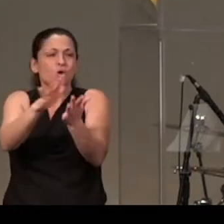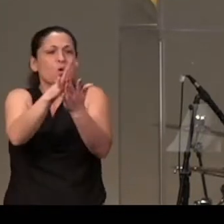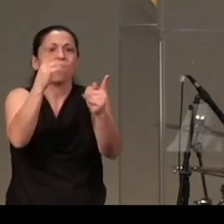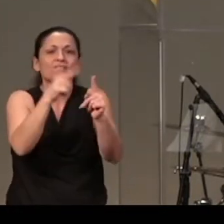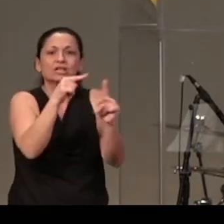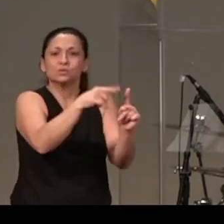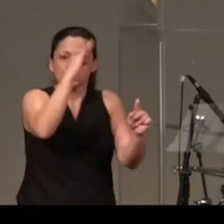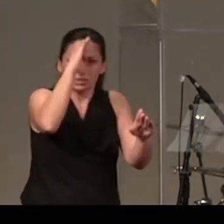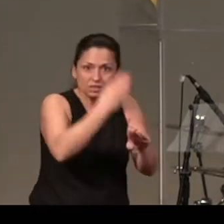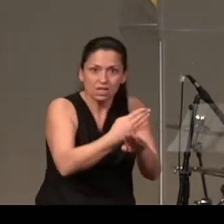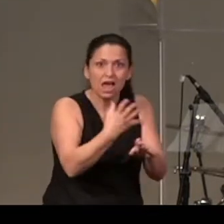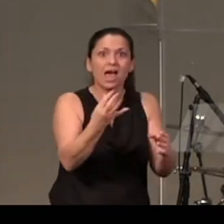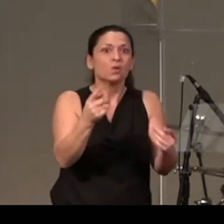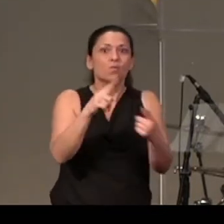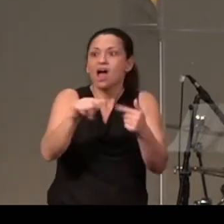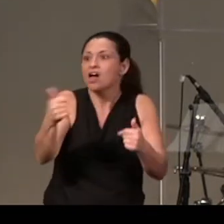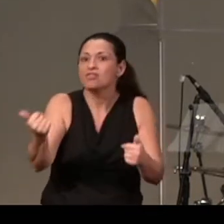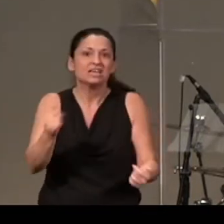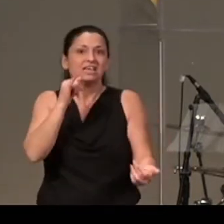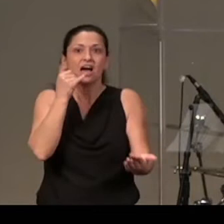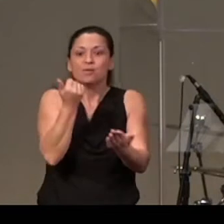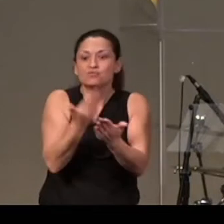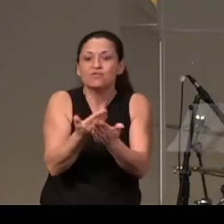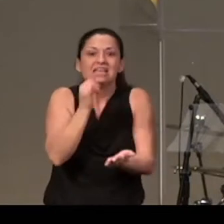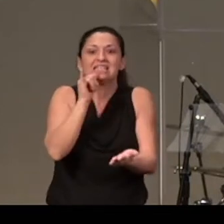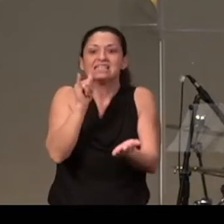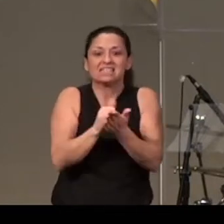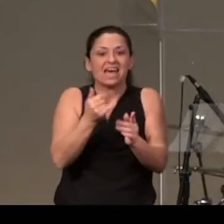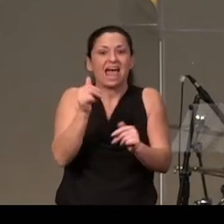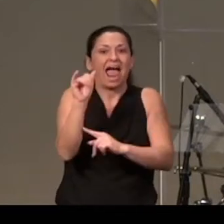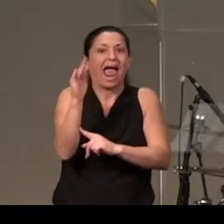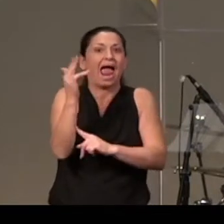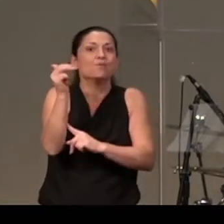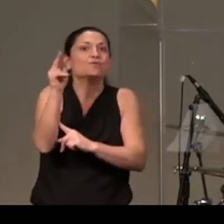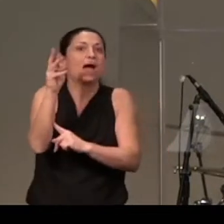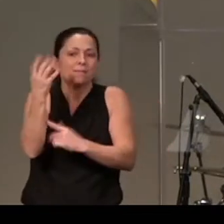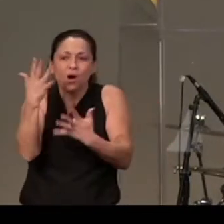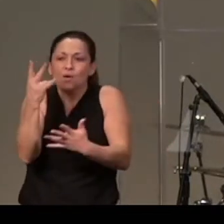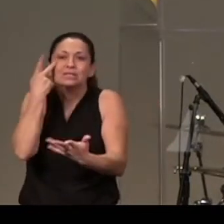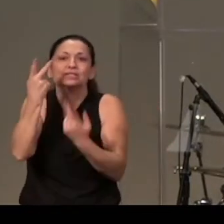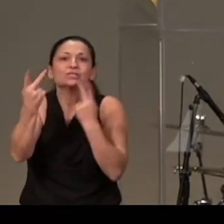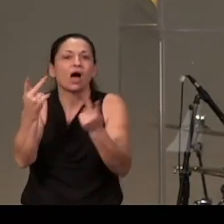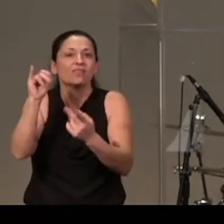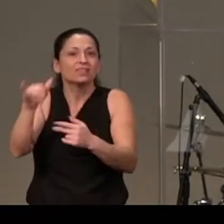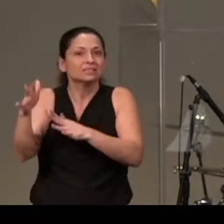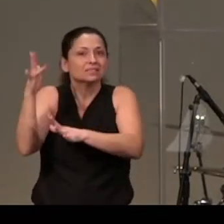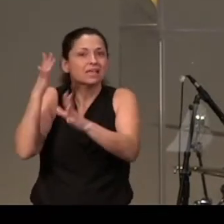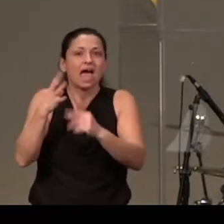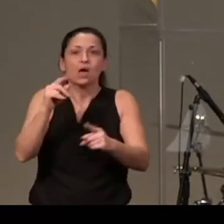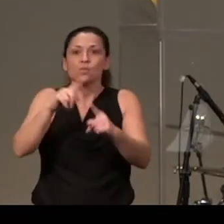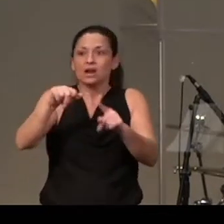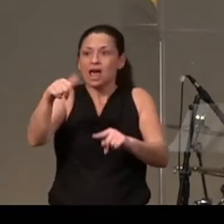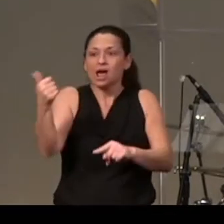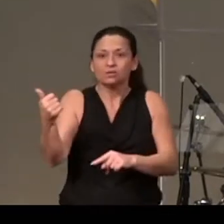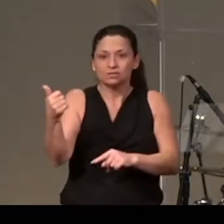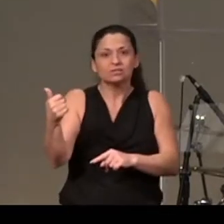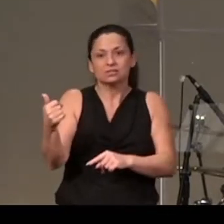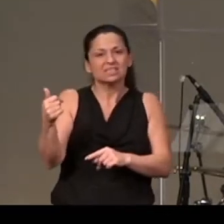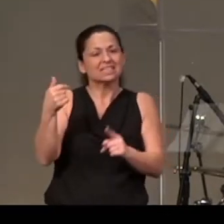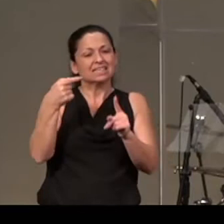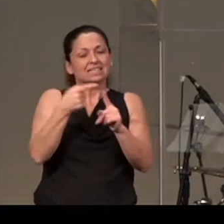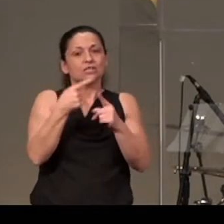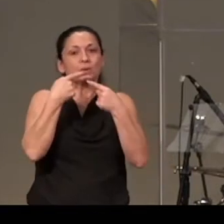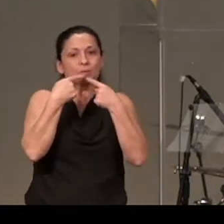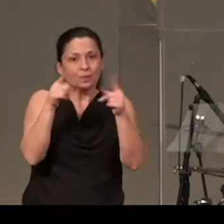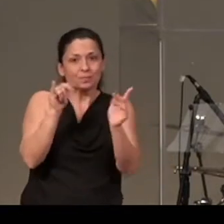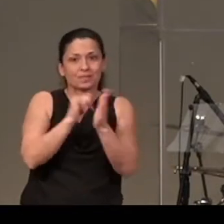evidence? Abraham believed and rejoiced. What is the evidence? He claimed to be God. And what else do I want you to see? That people responded